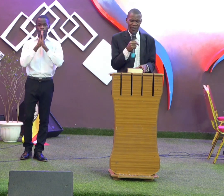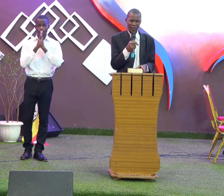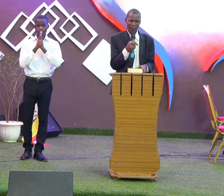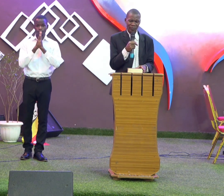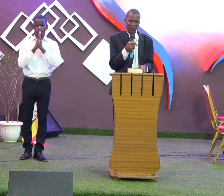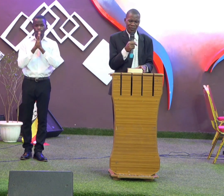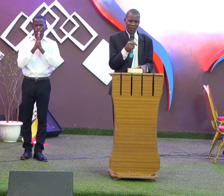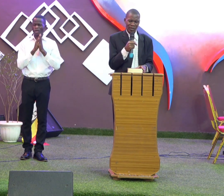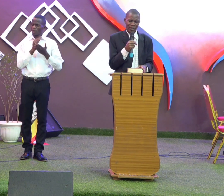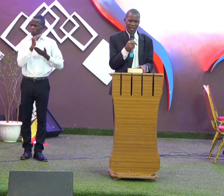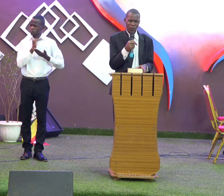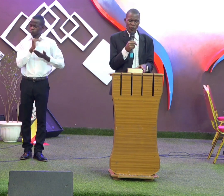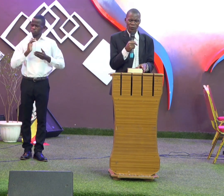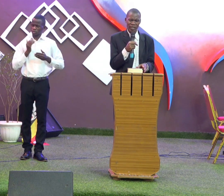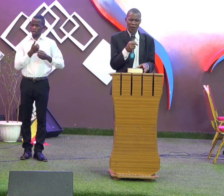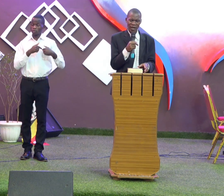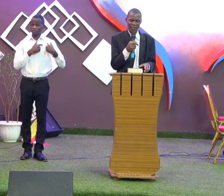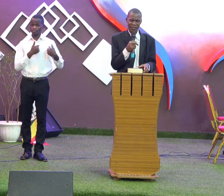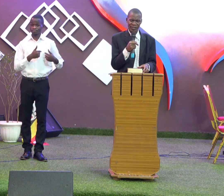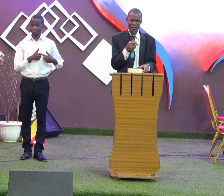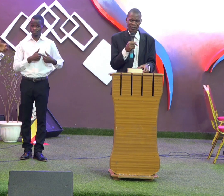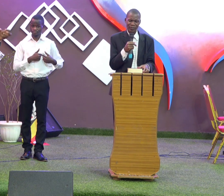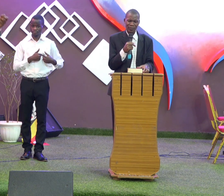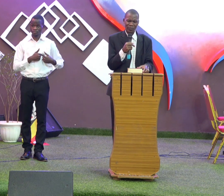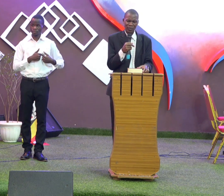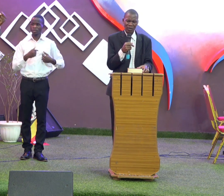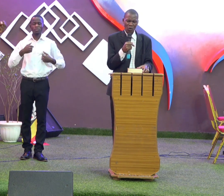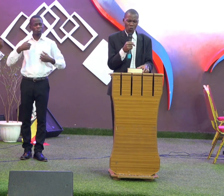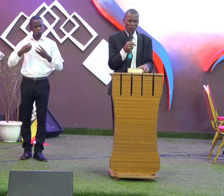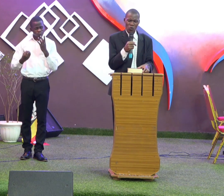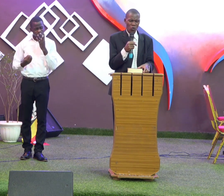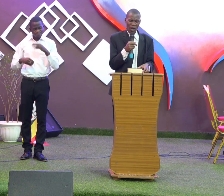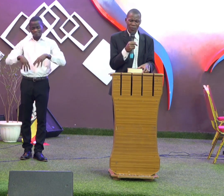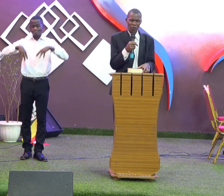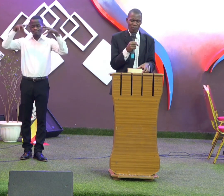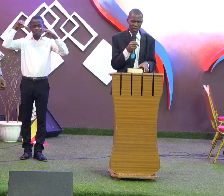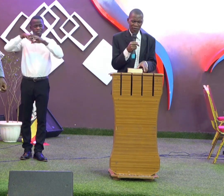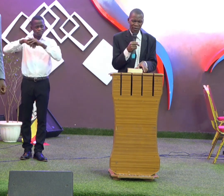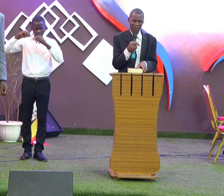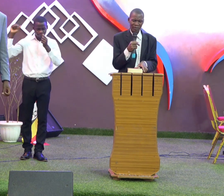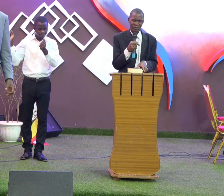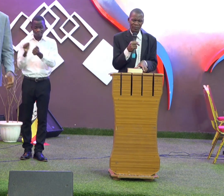pray. Ogonze emitima gyaffe. That you'll soften our hearts. Fe twakulira mu bujeemu. We grew up in